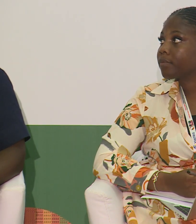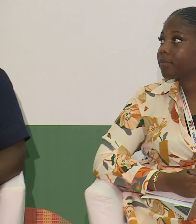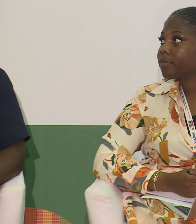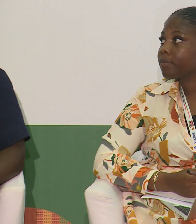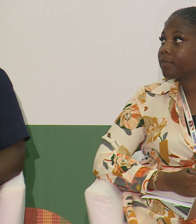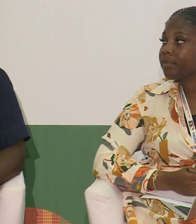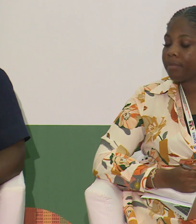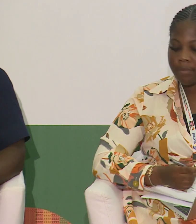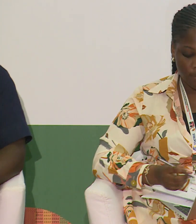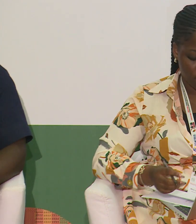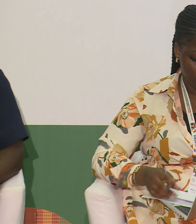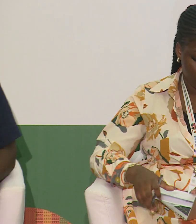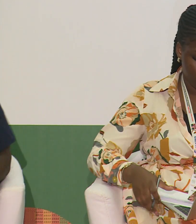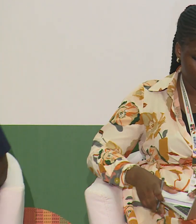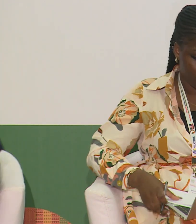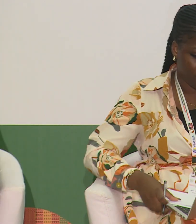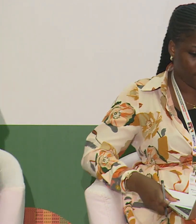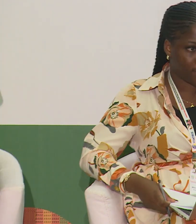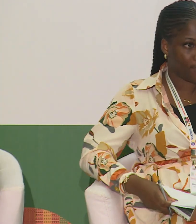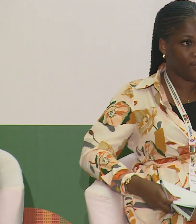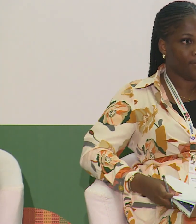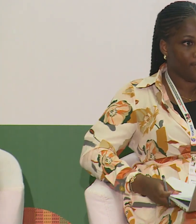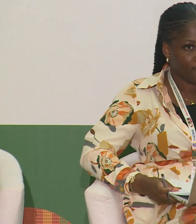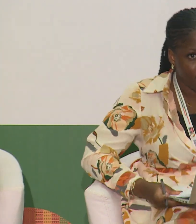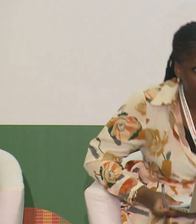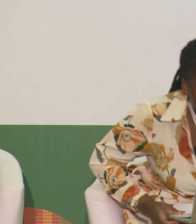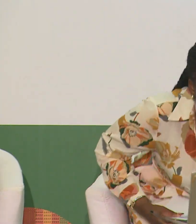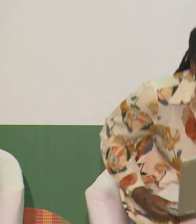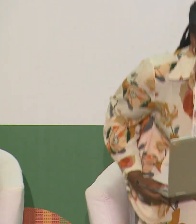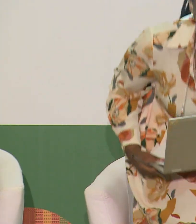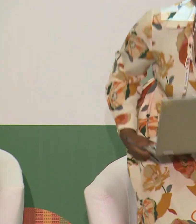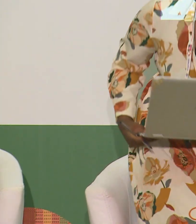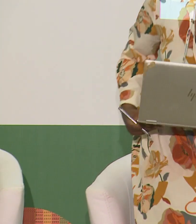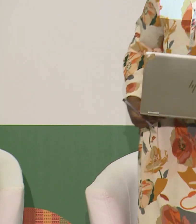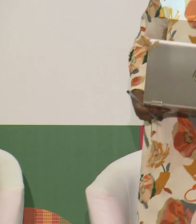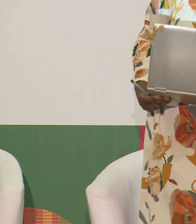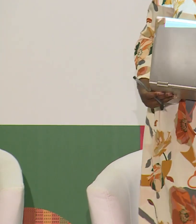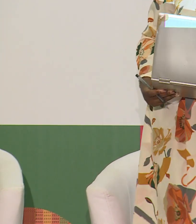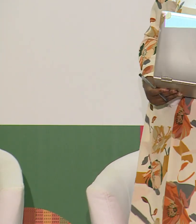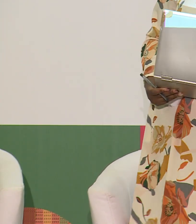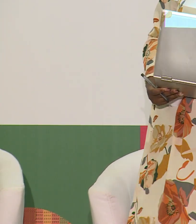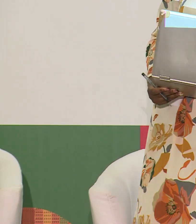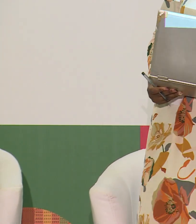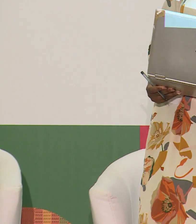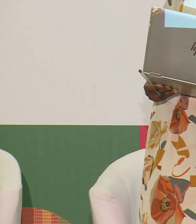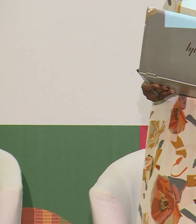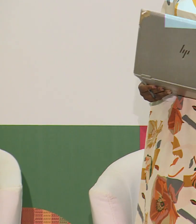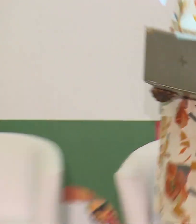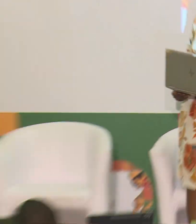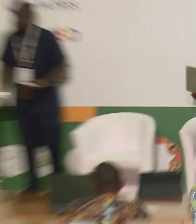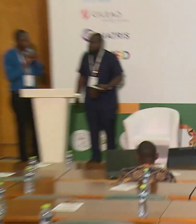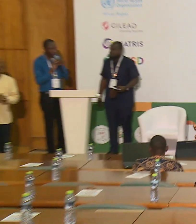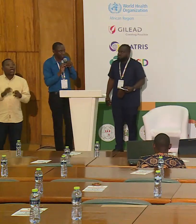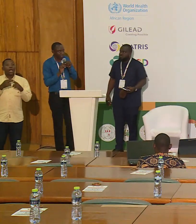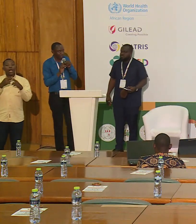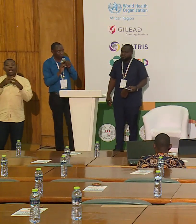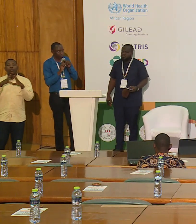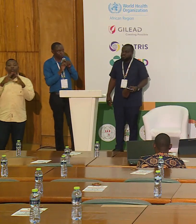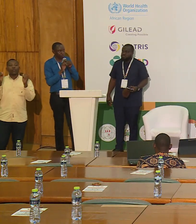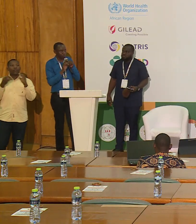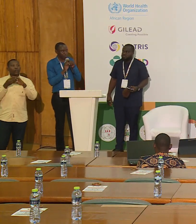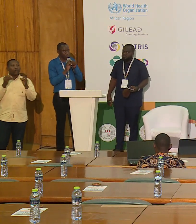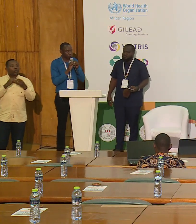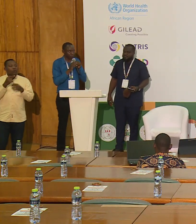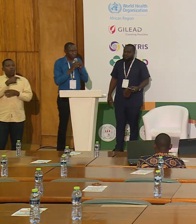our presenters for a wonderful presentation. Then lastly, a very short story. I